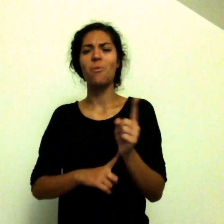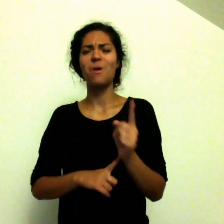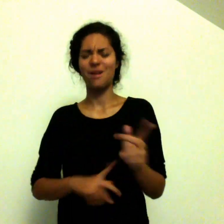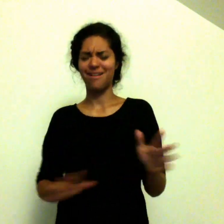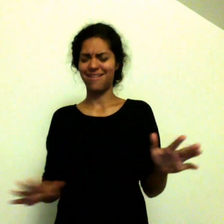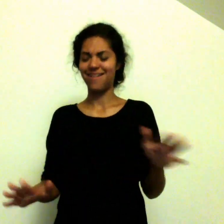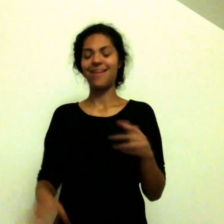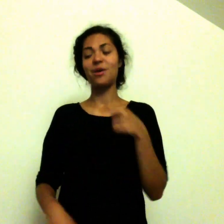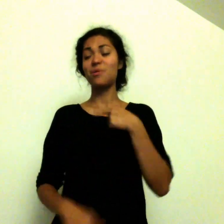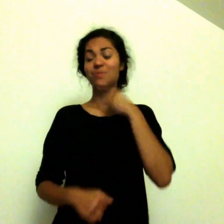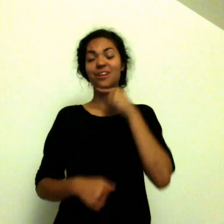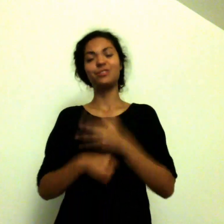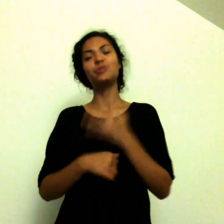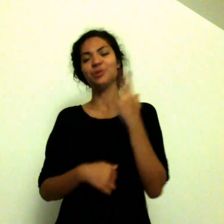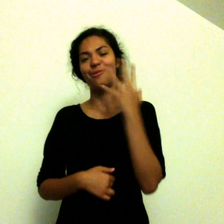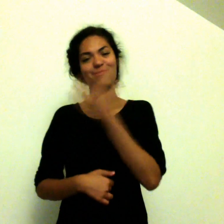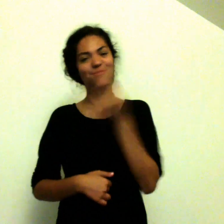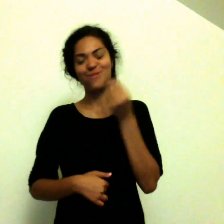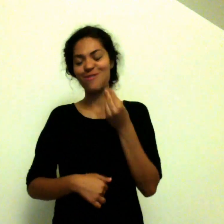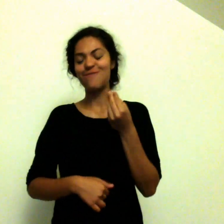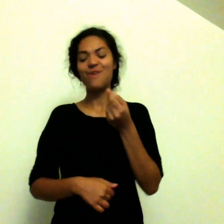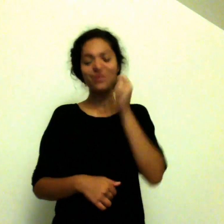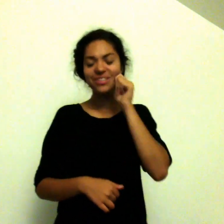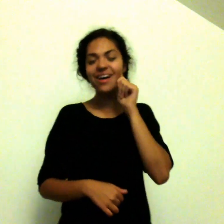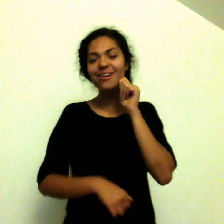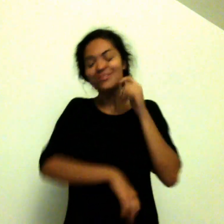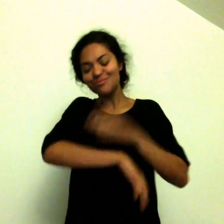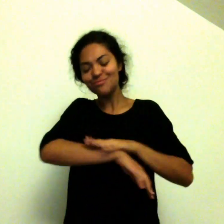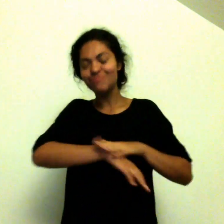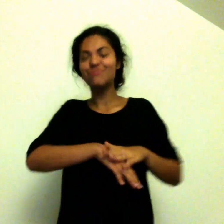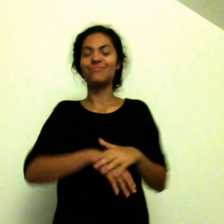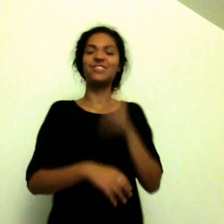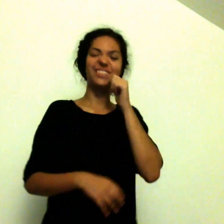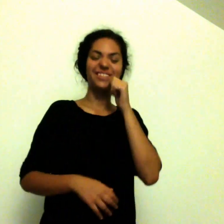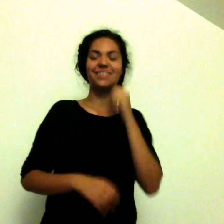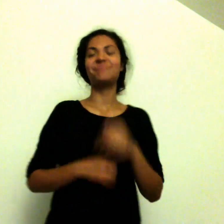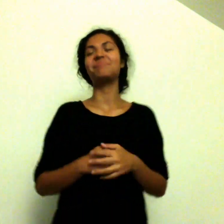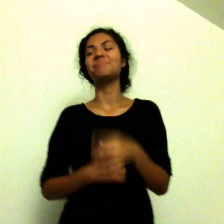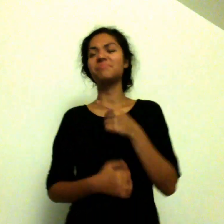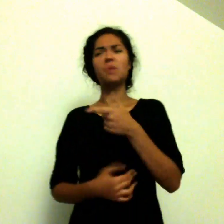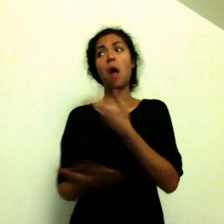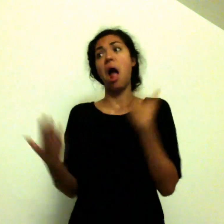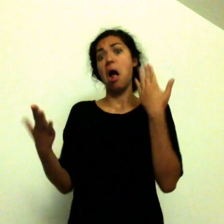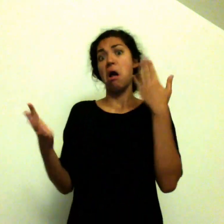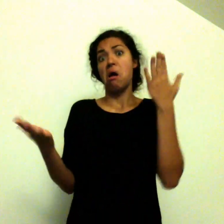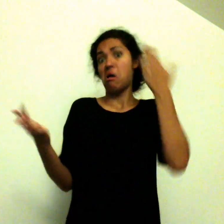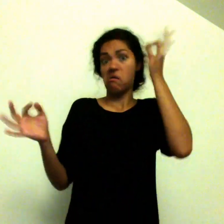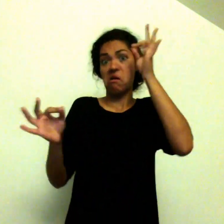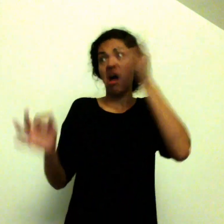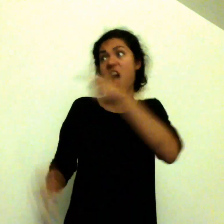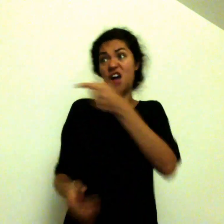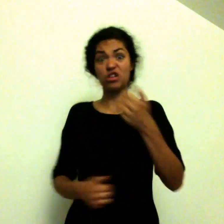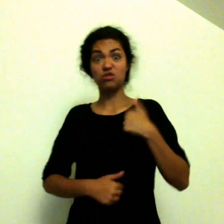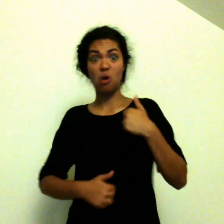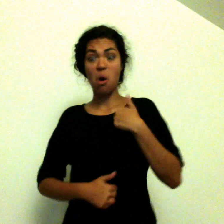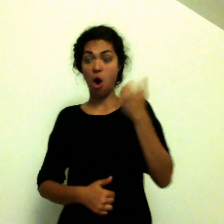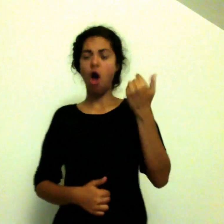olive complexion. And I don't know whether this soldier thought of his children back home or what, but everyone was looking in his